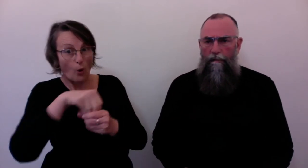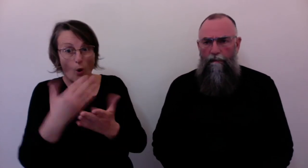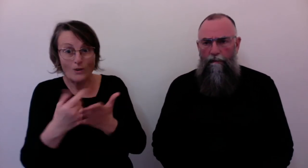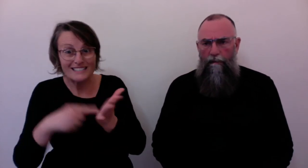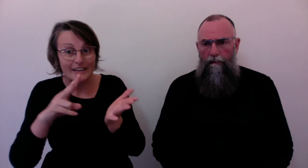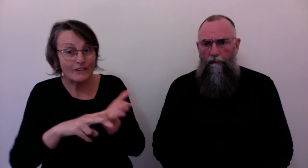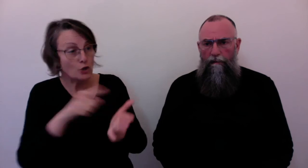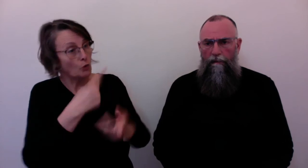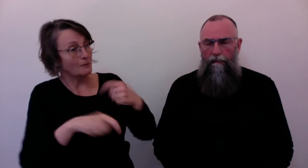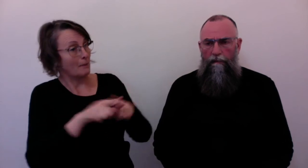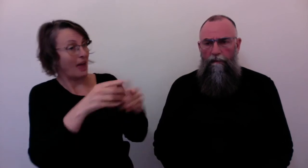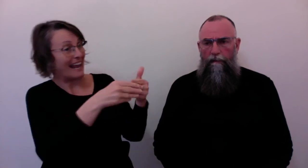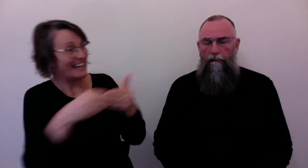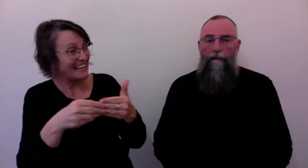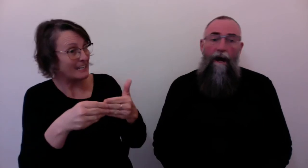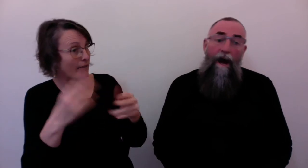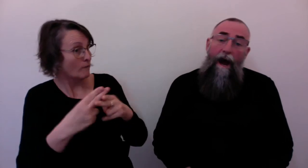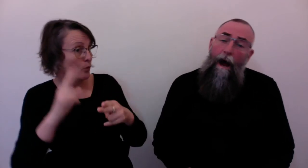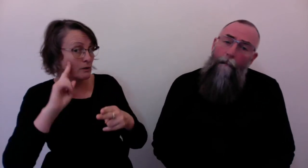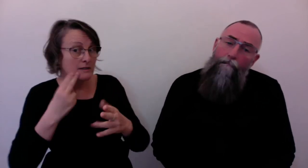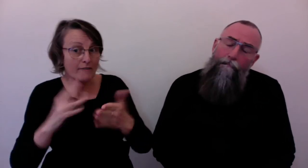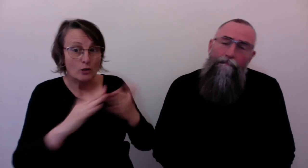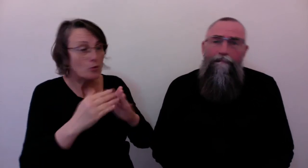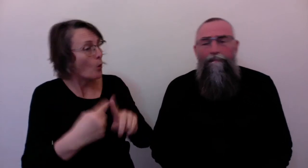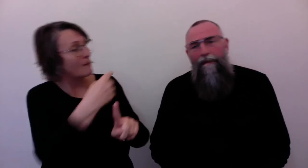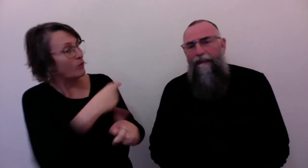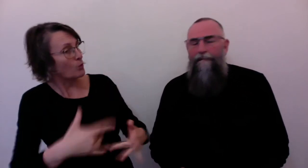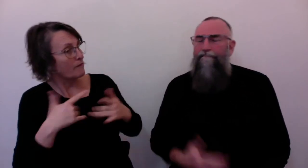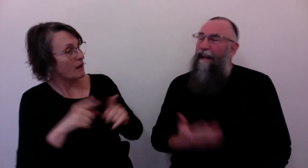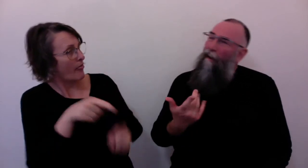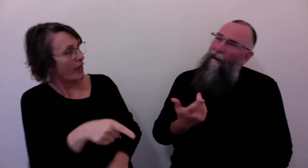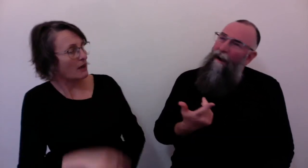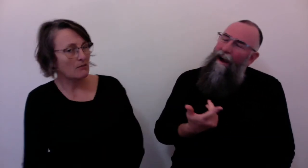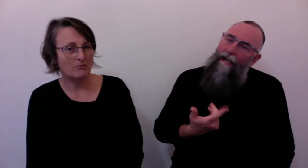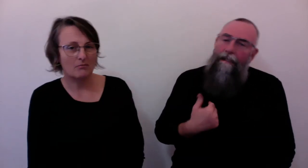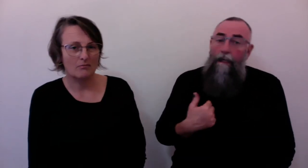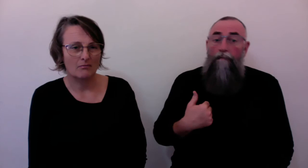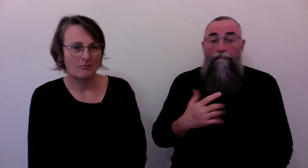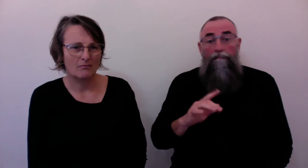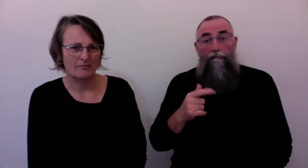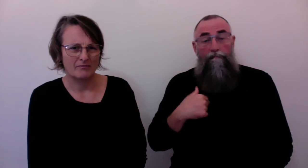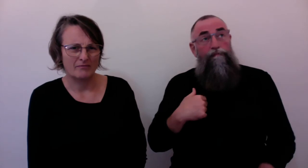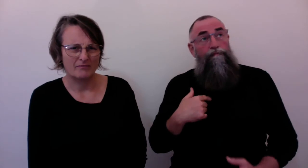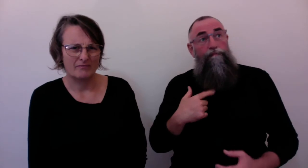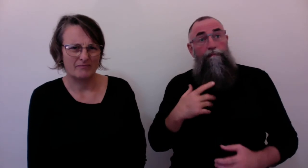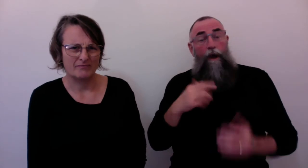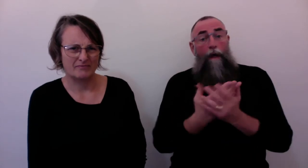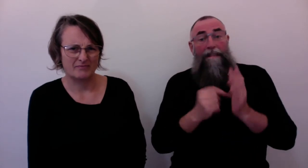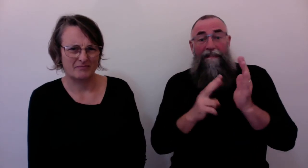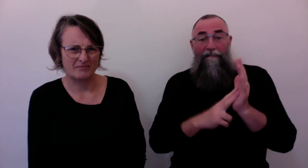in that space? Or did you always have a bit of desire? Well, I guess I haven't really been in the public eye 2 years ago. I wasn't. Yeah, true. Cool.